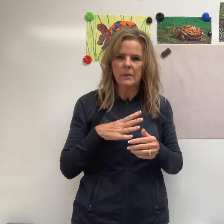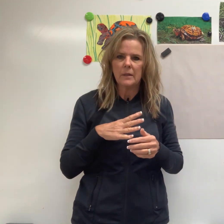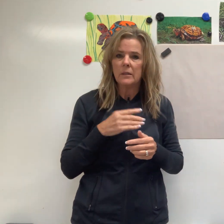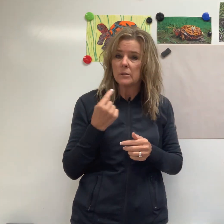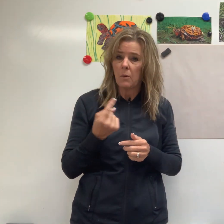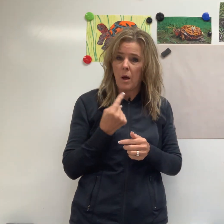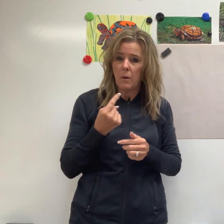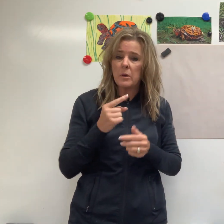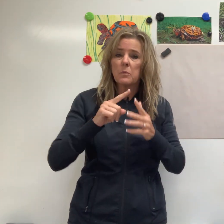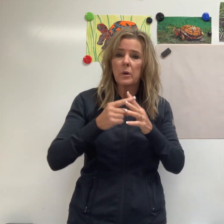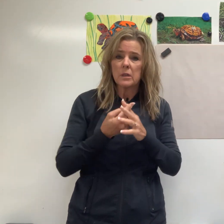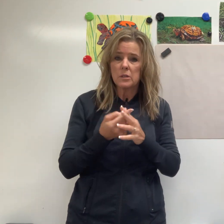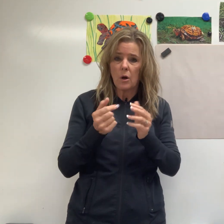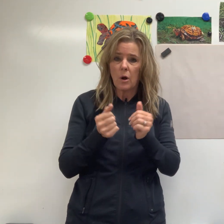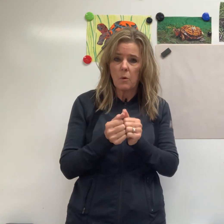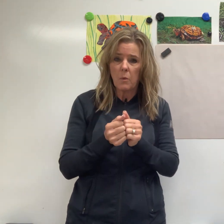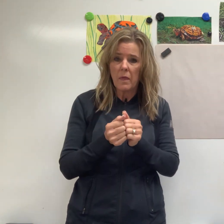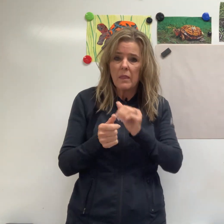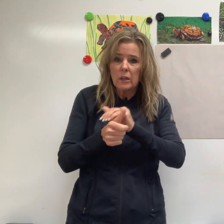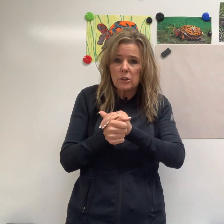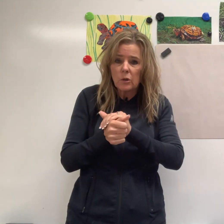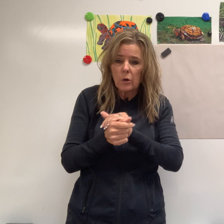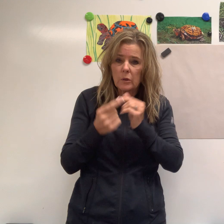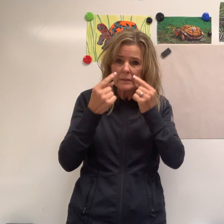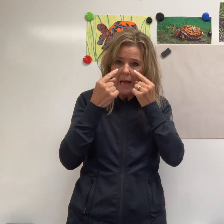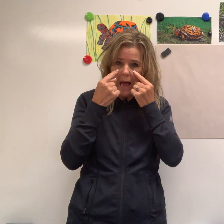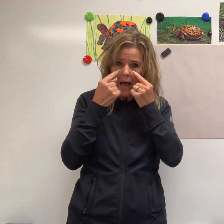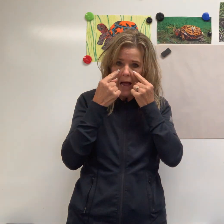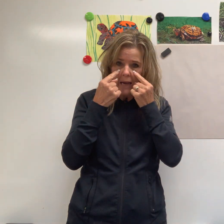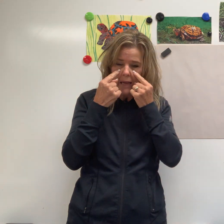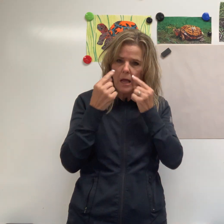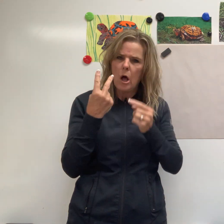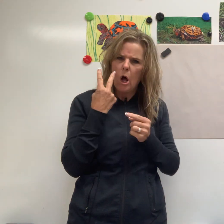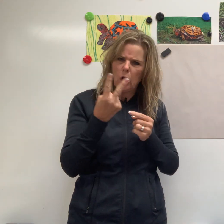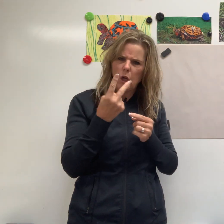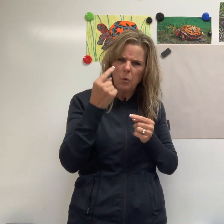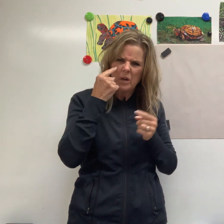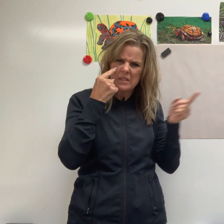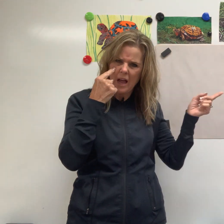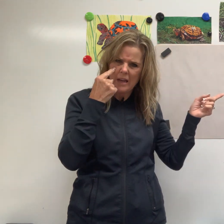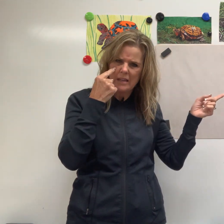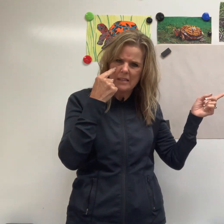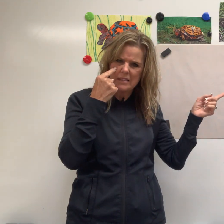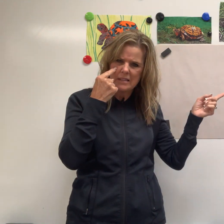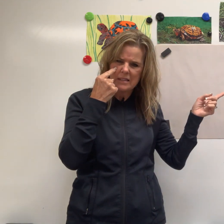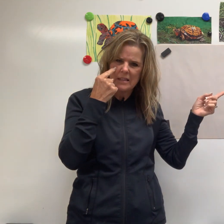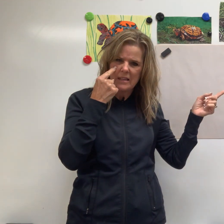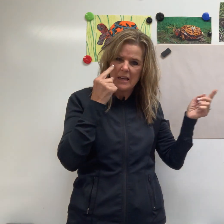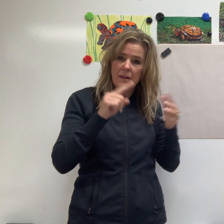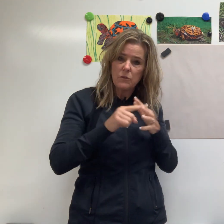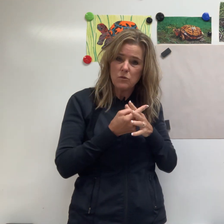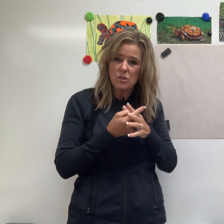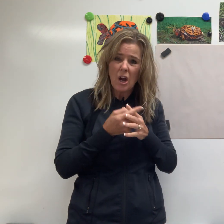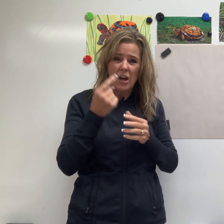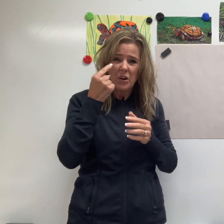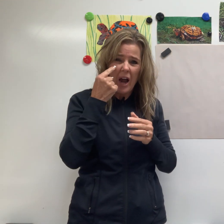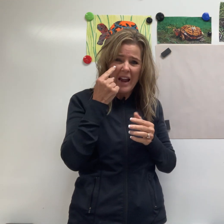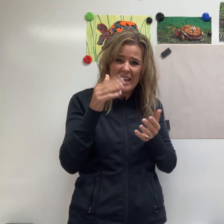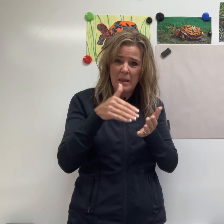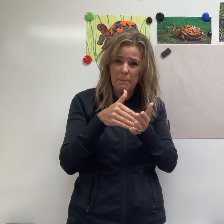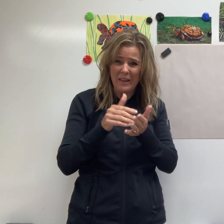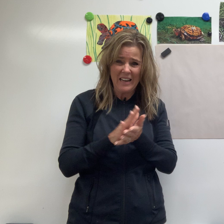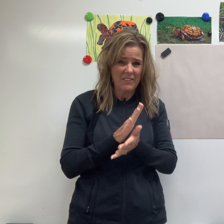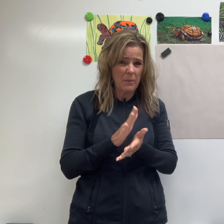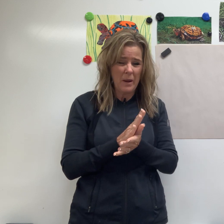first graders, going to start with his eyeball. Look where his eyeball is on the page. If you start your eyeball in the middle of the